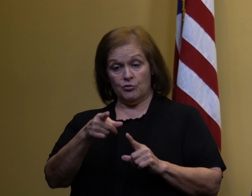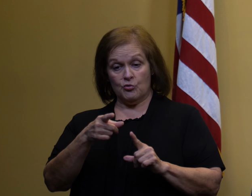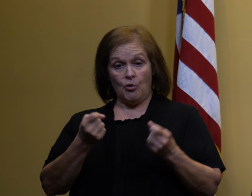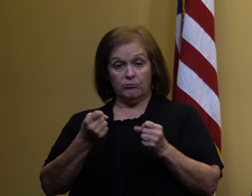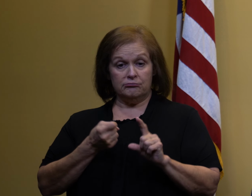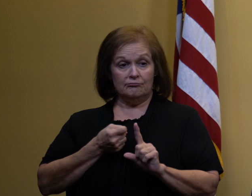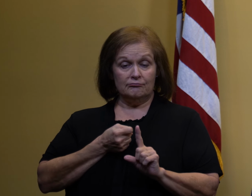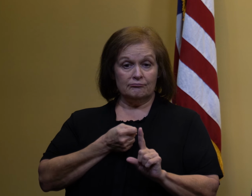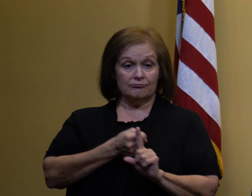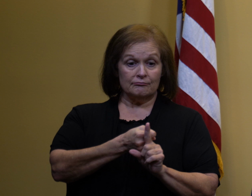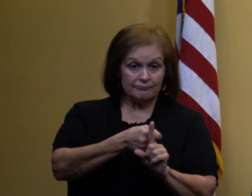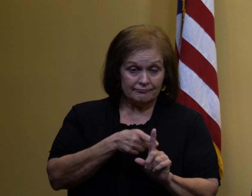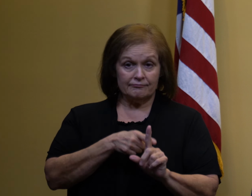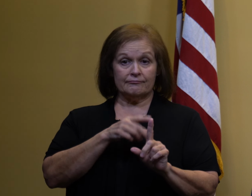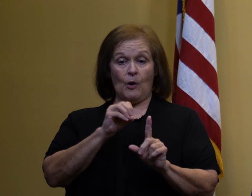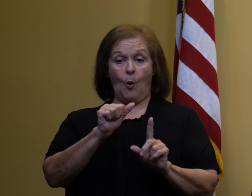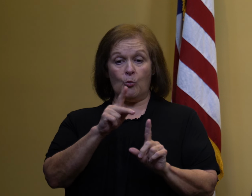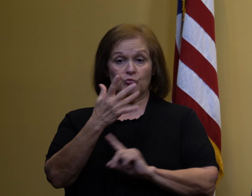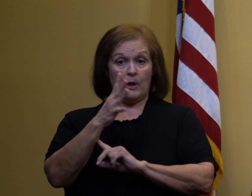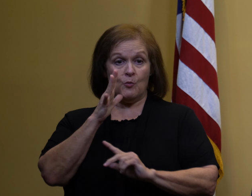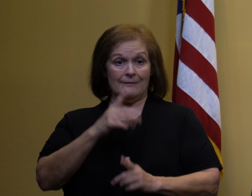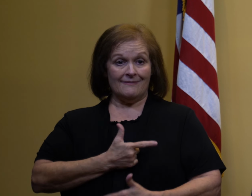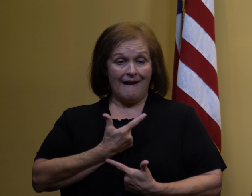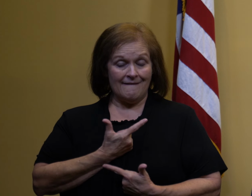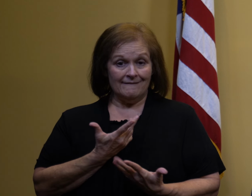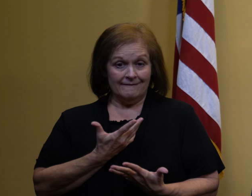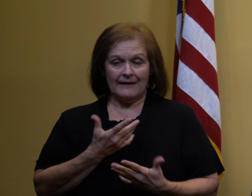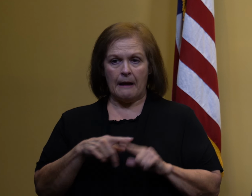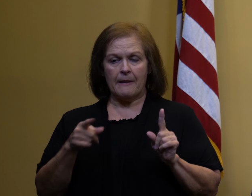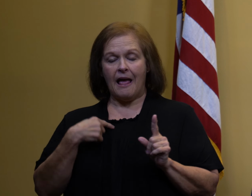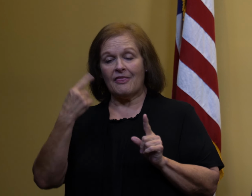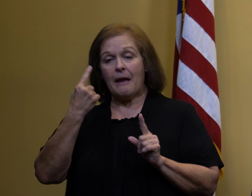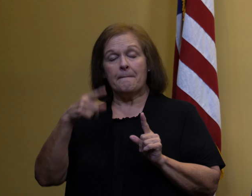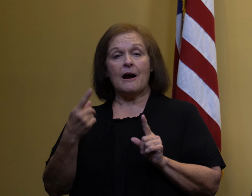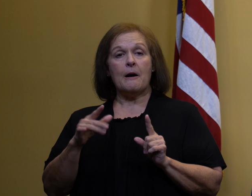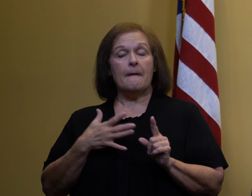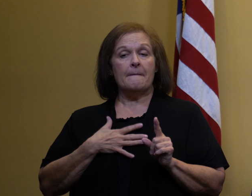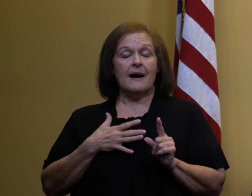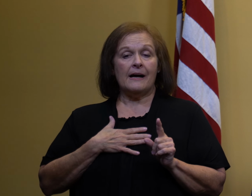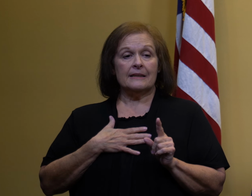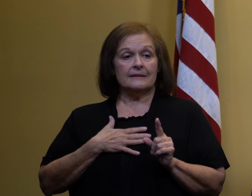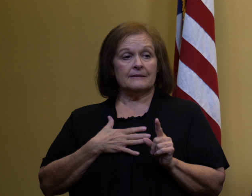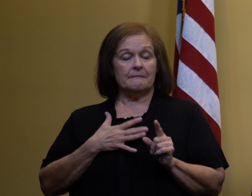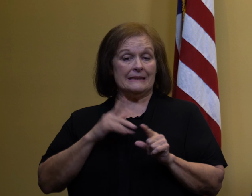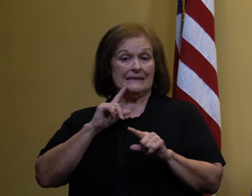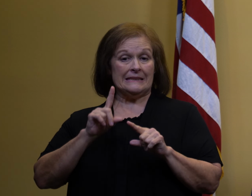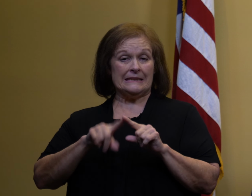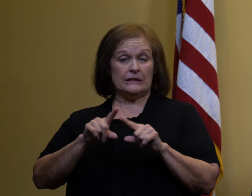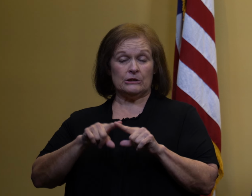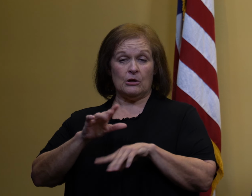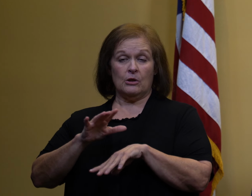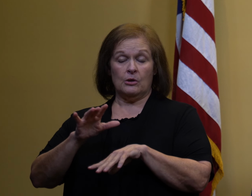say, hey, the oak will survive. You know, and I think about, you know, my sister there